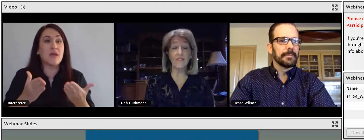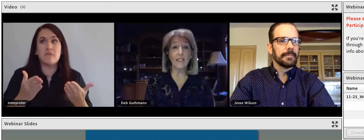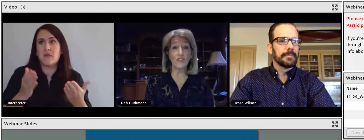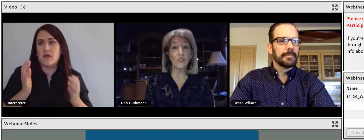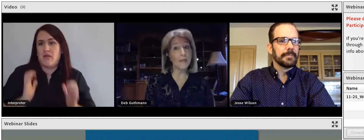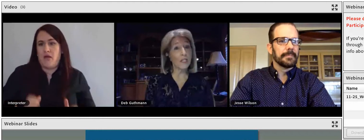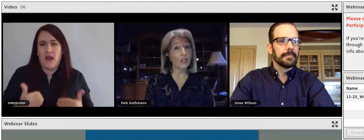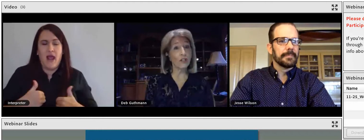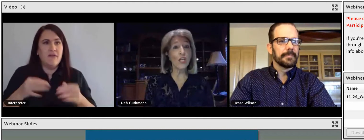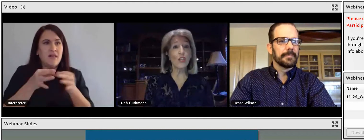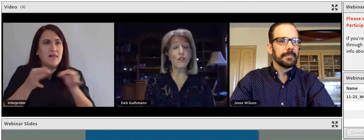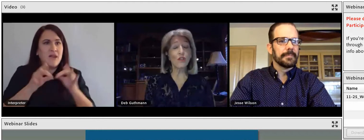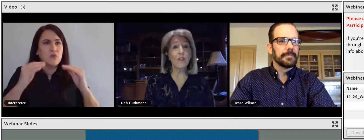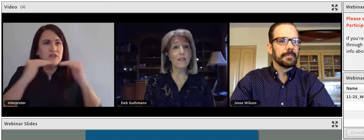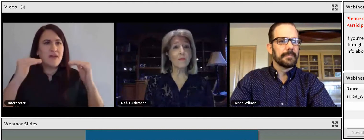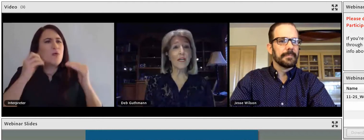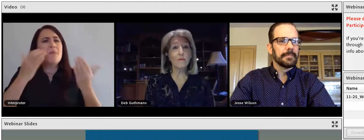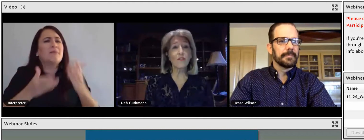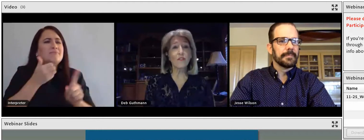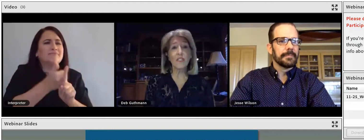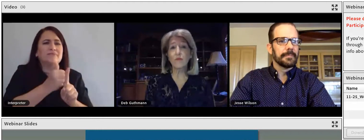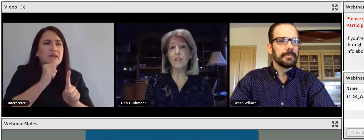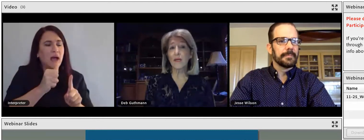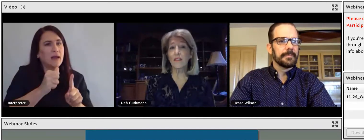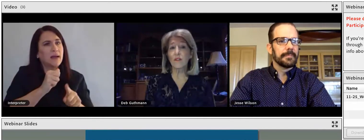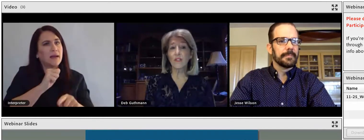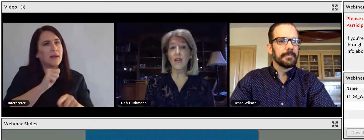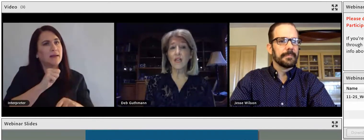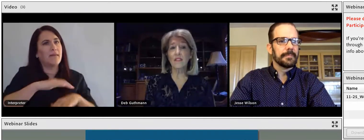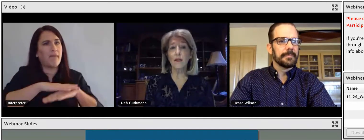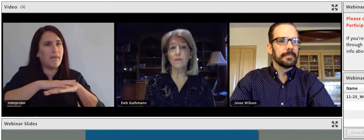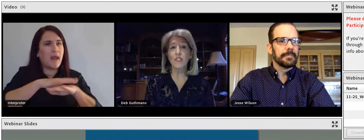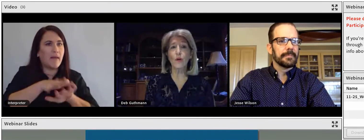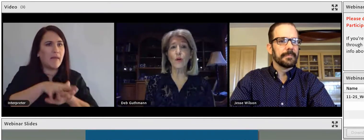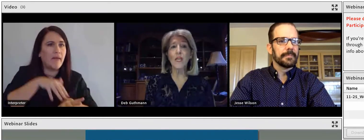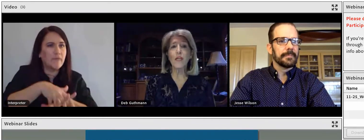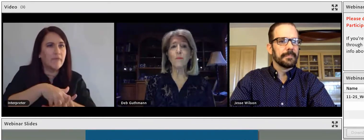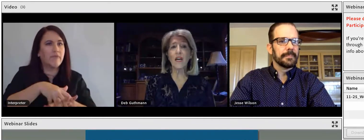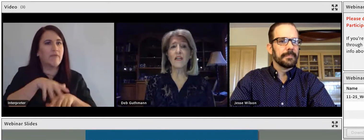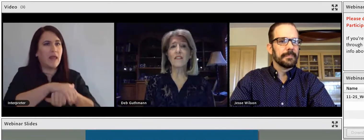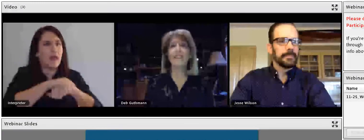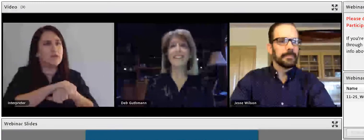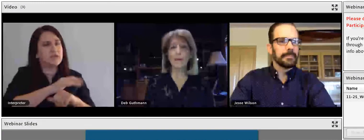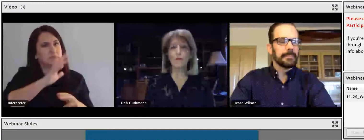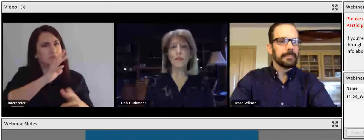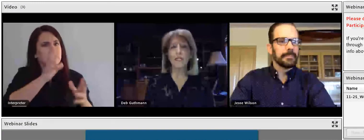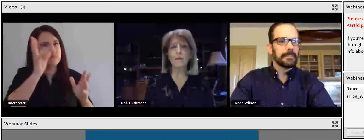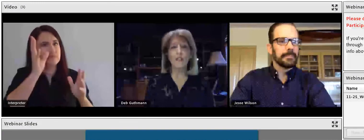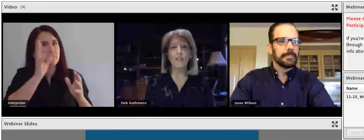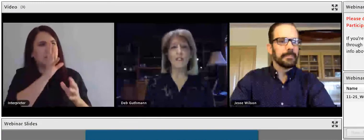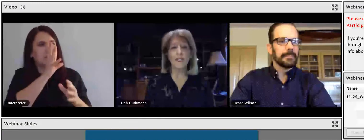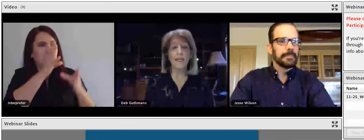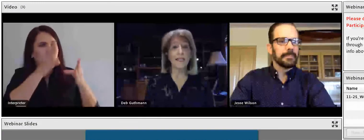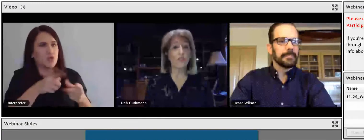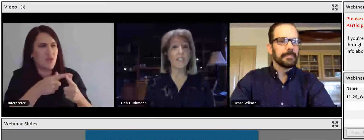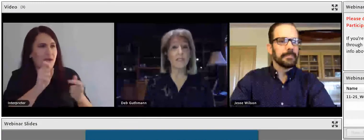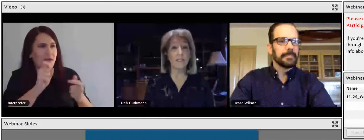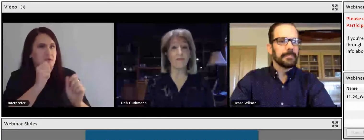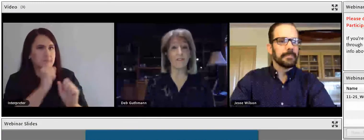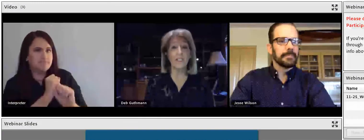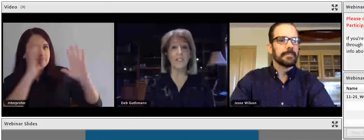be not a native English speaker, you know that sometimes you need to expand those concepts. So because